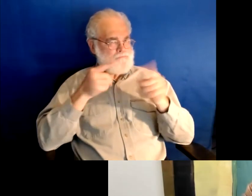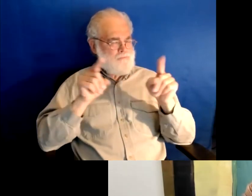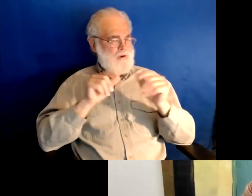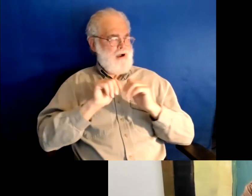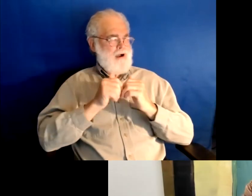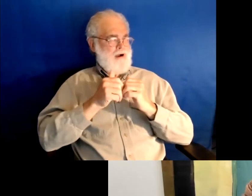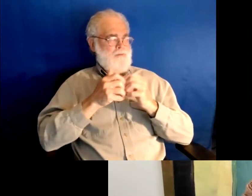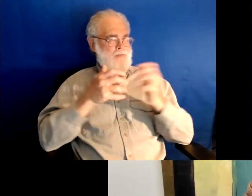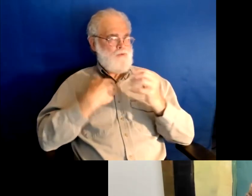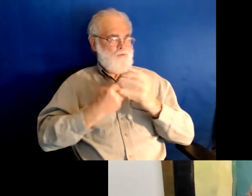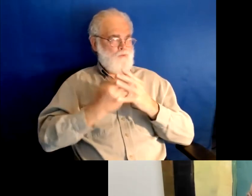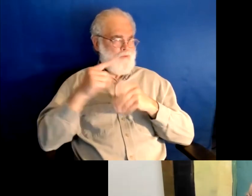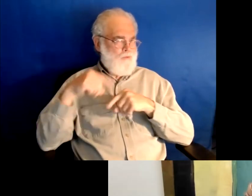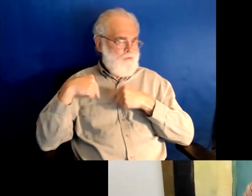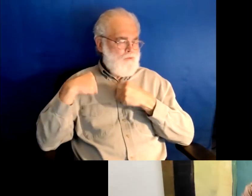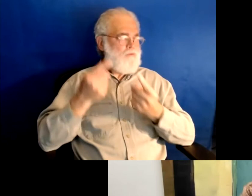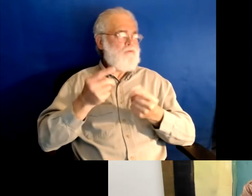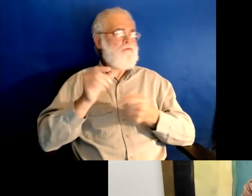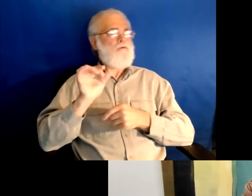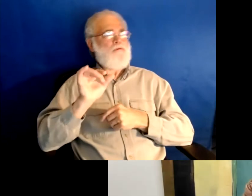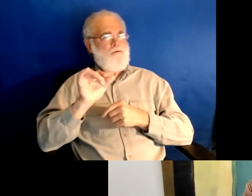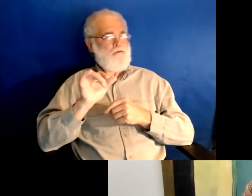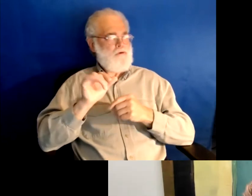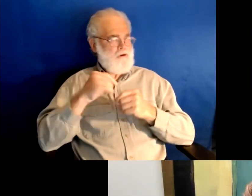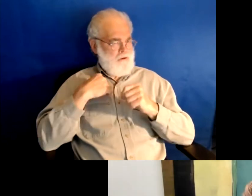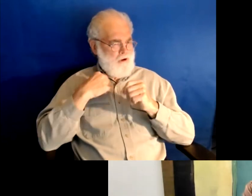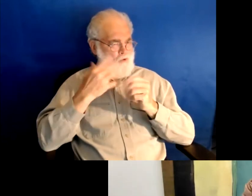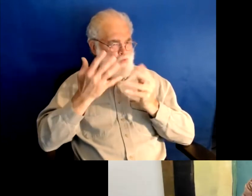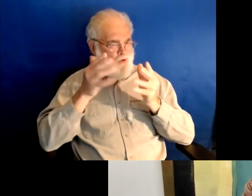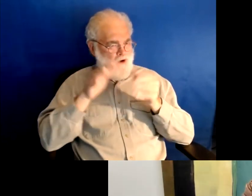this is mine, this is what I need to do to achieve,